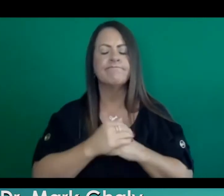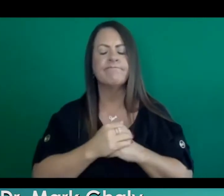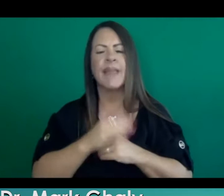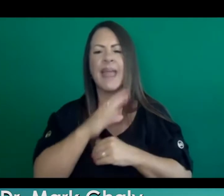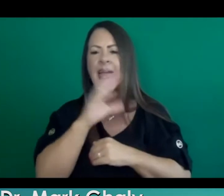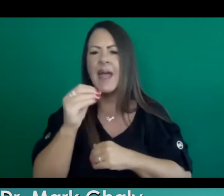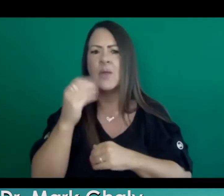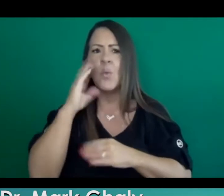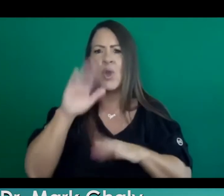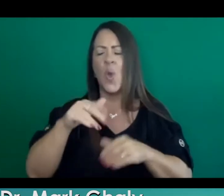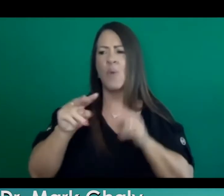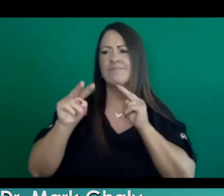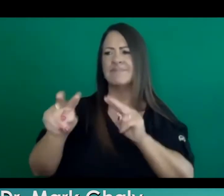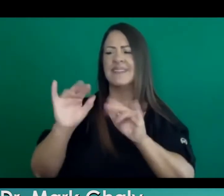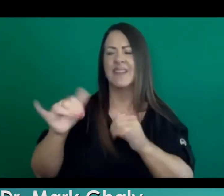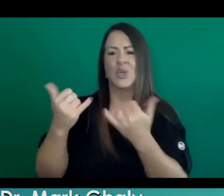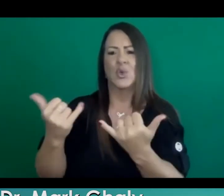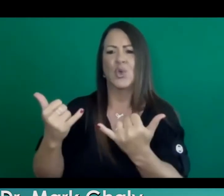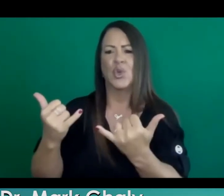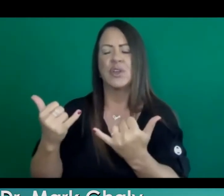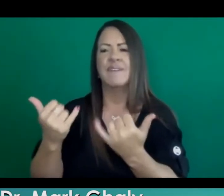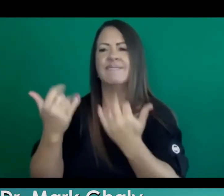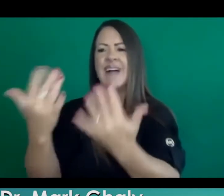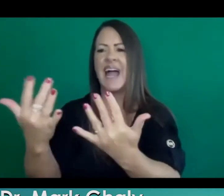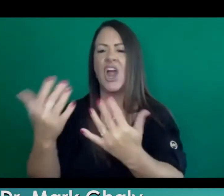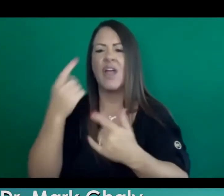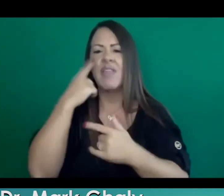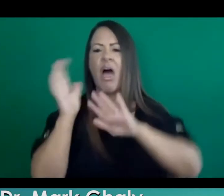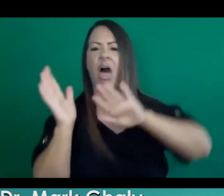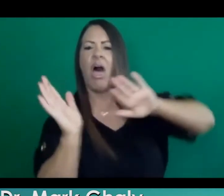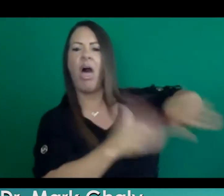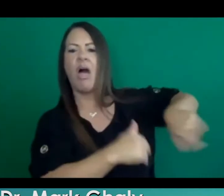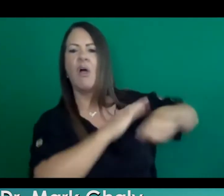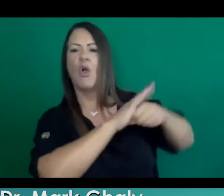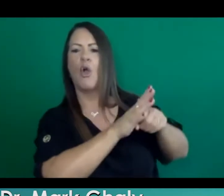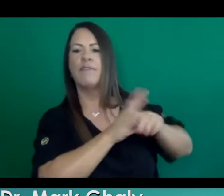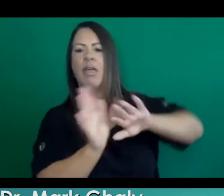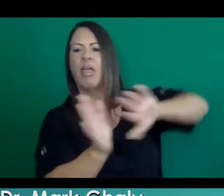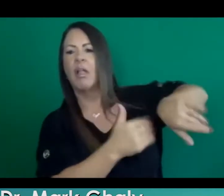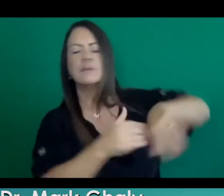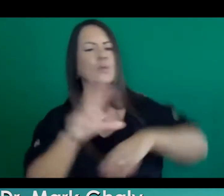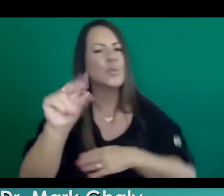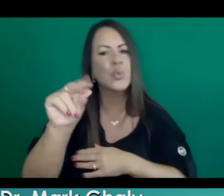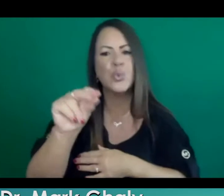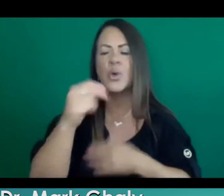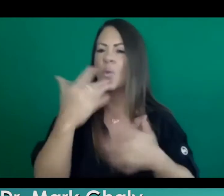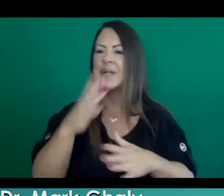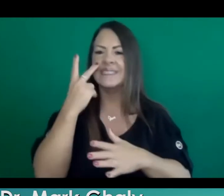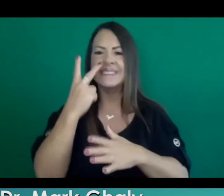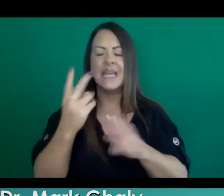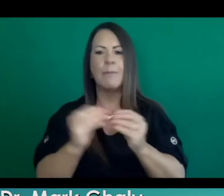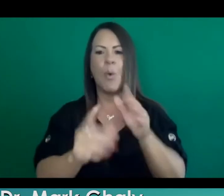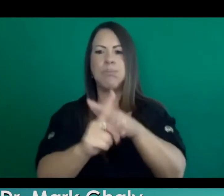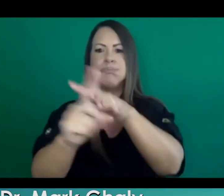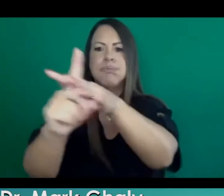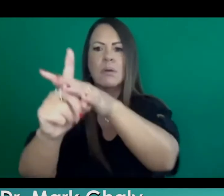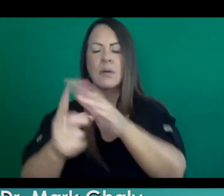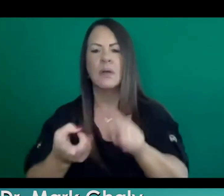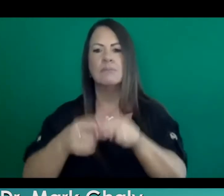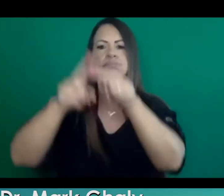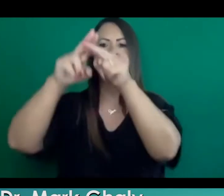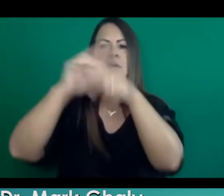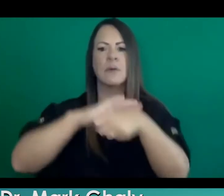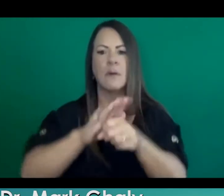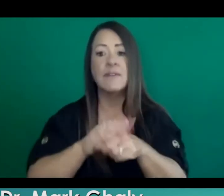don't then find that our guard came down and we see a number of new infections in our communities. I